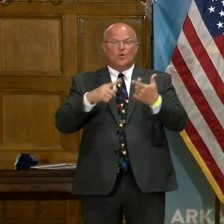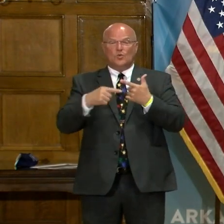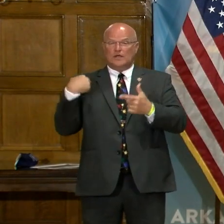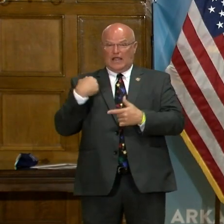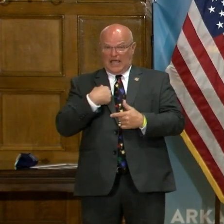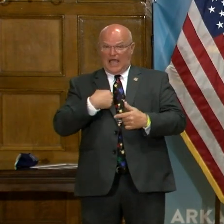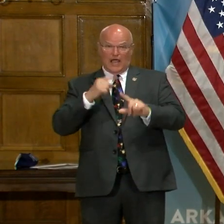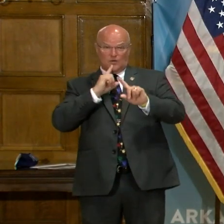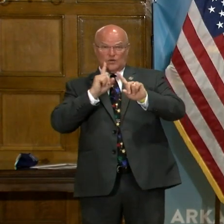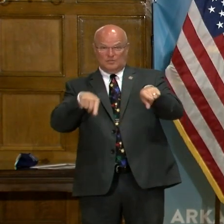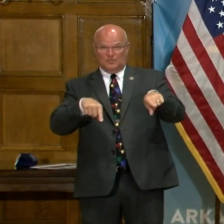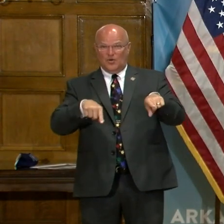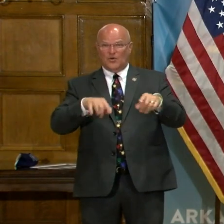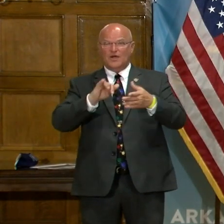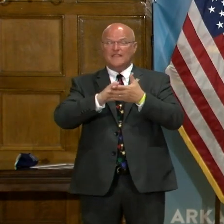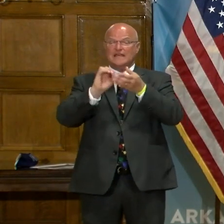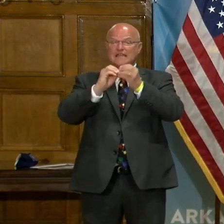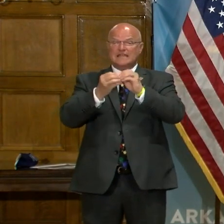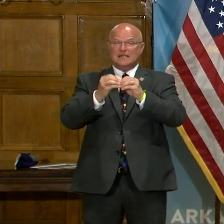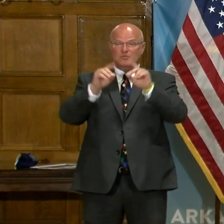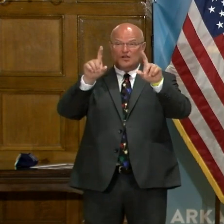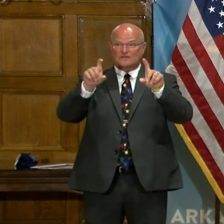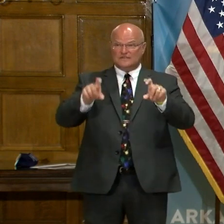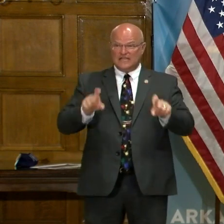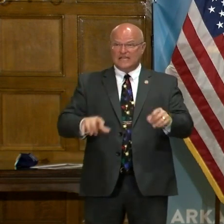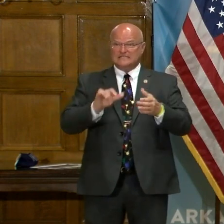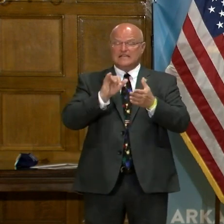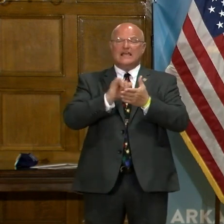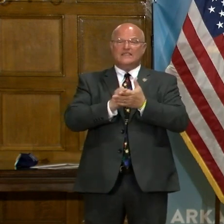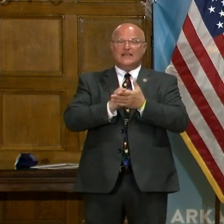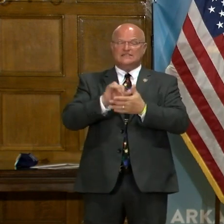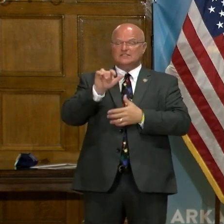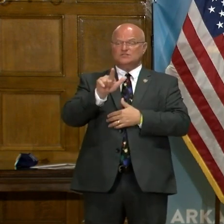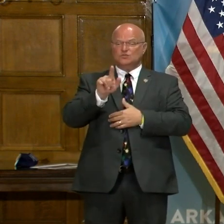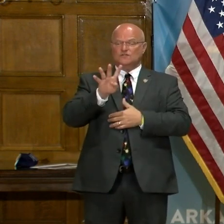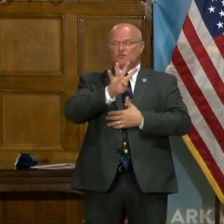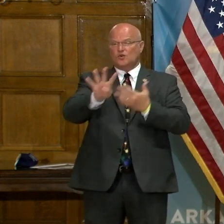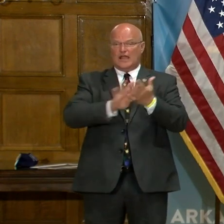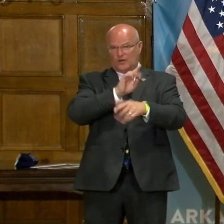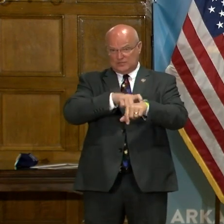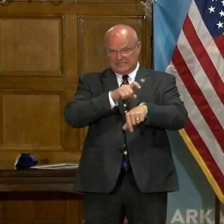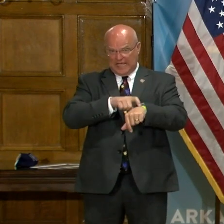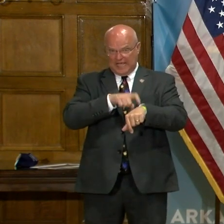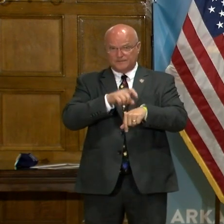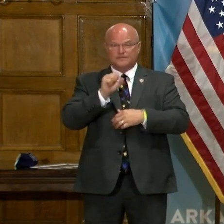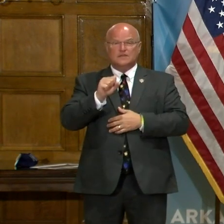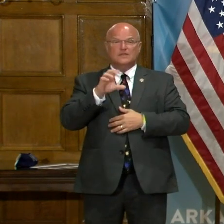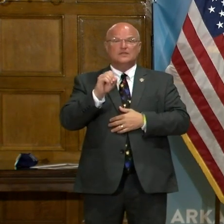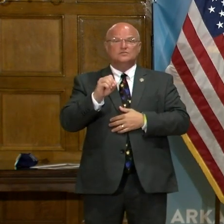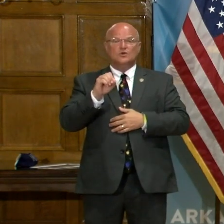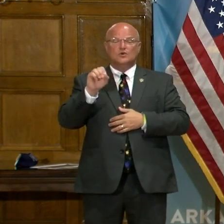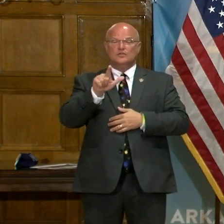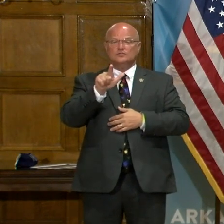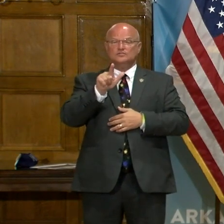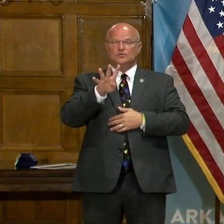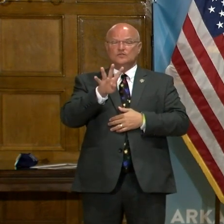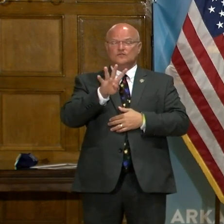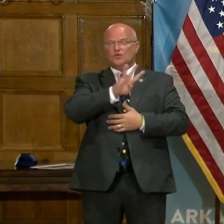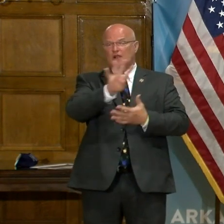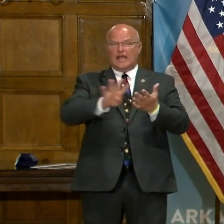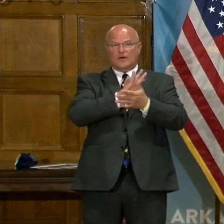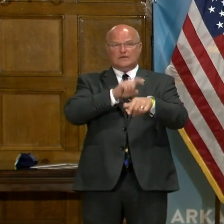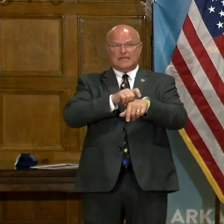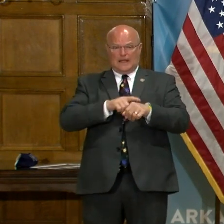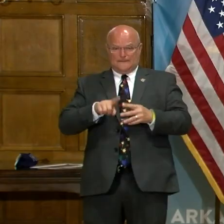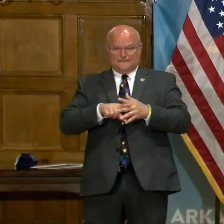report the number of tests, that's in a 24-hour period. So in the 24-hour